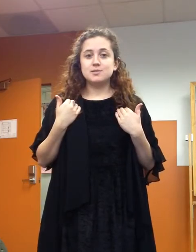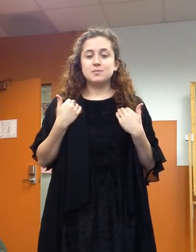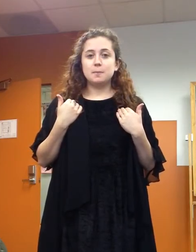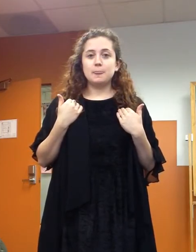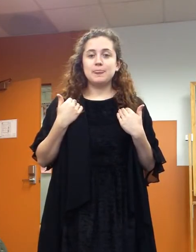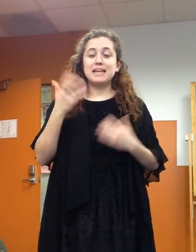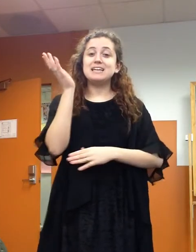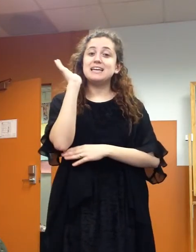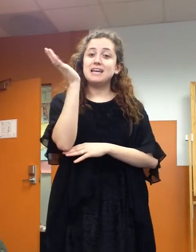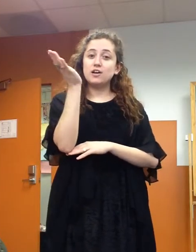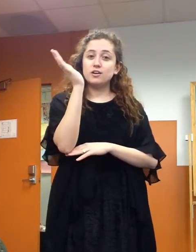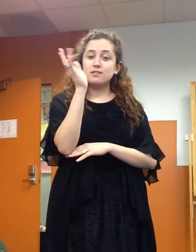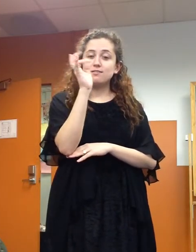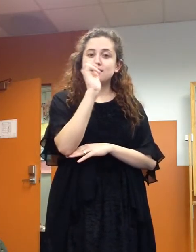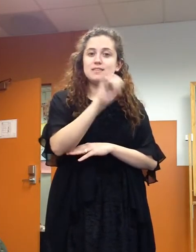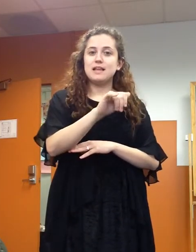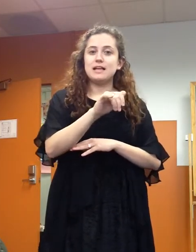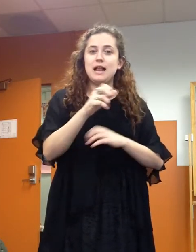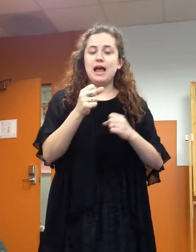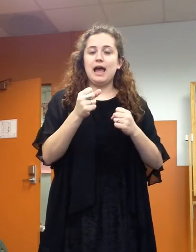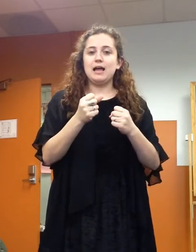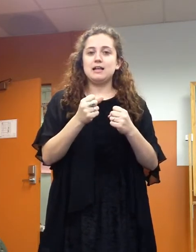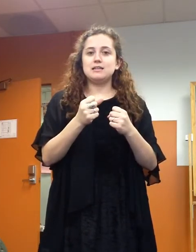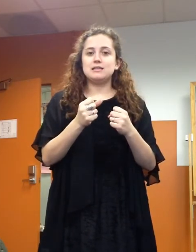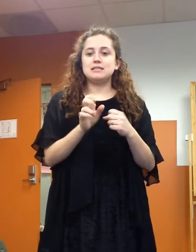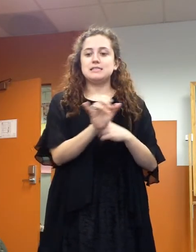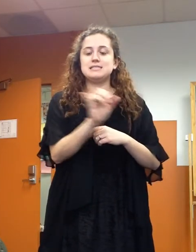manifested the same degree of diversity or of,